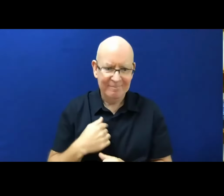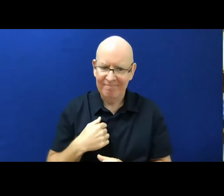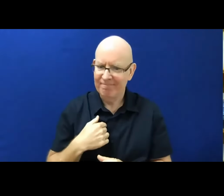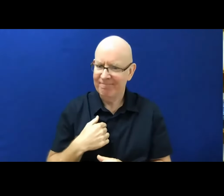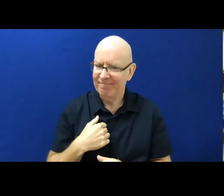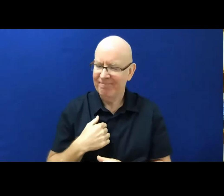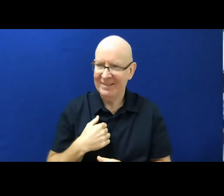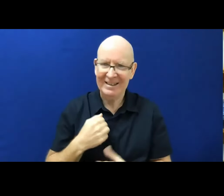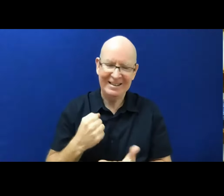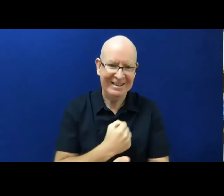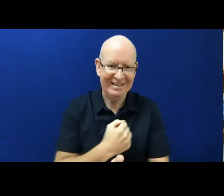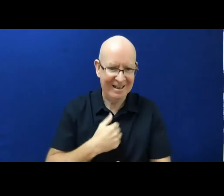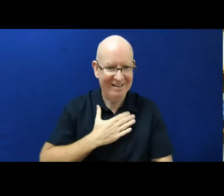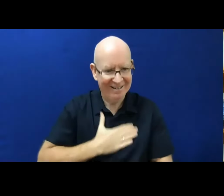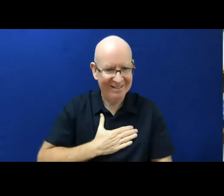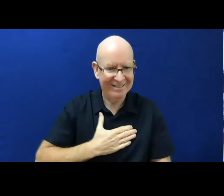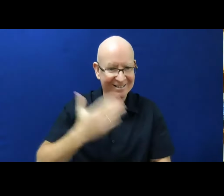but